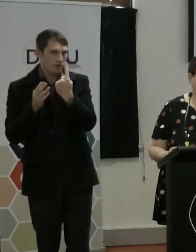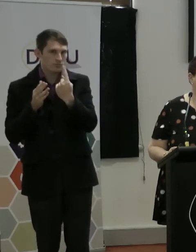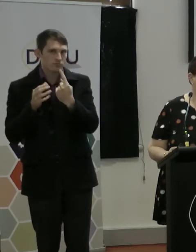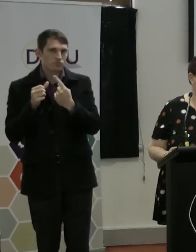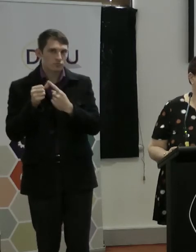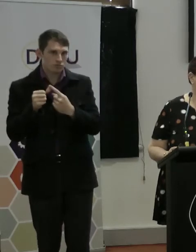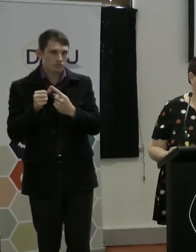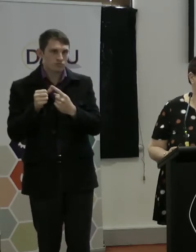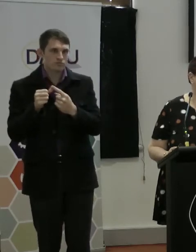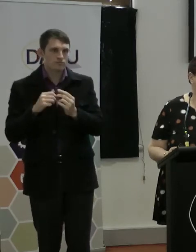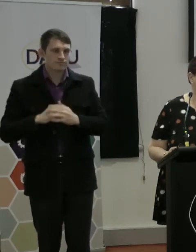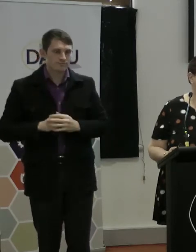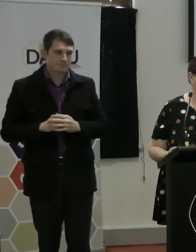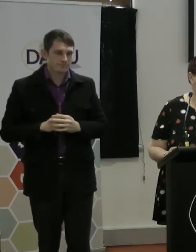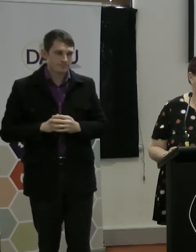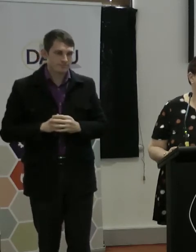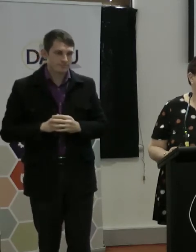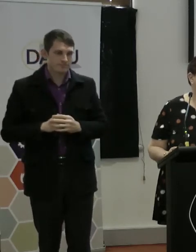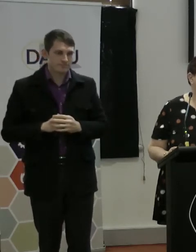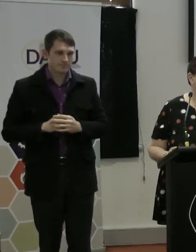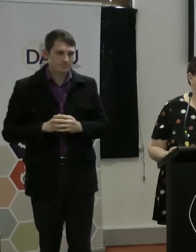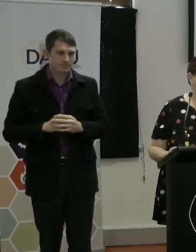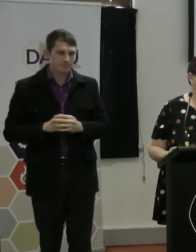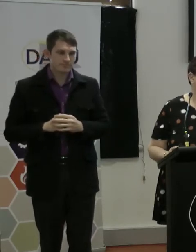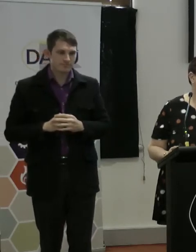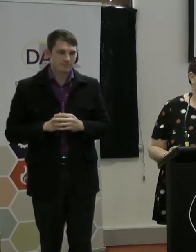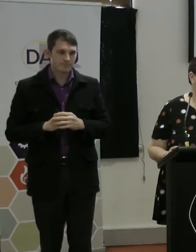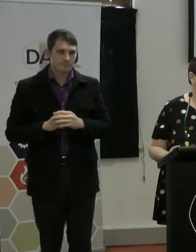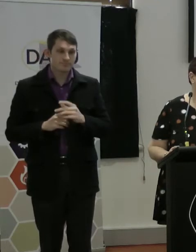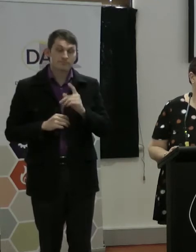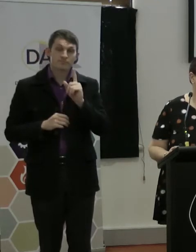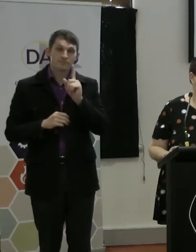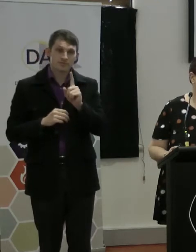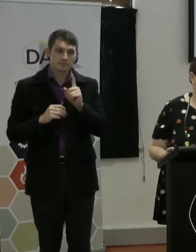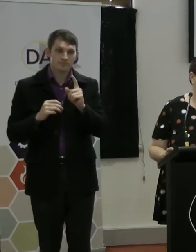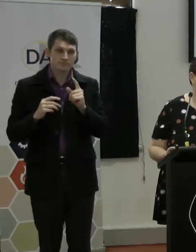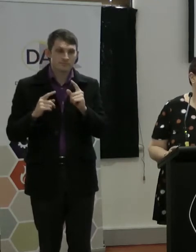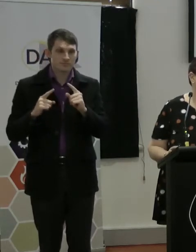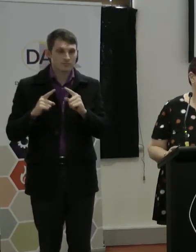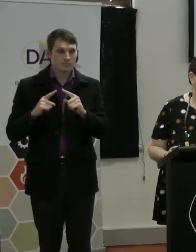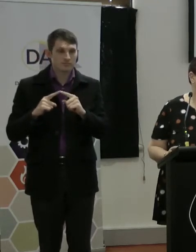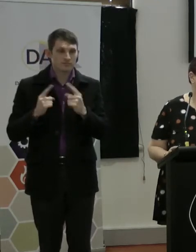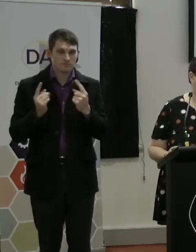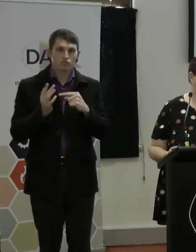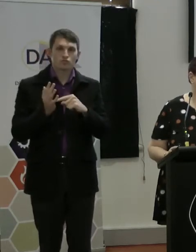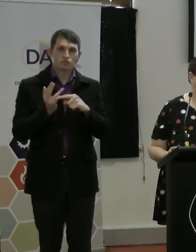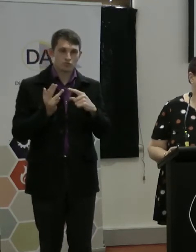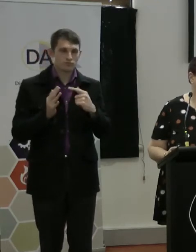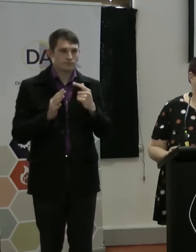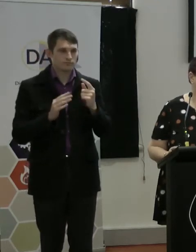the same level as it doesn't have the same obligations in relation to a civil